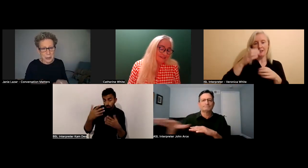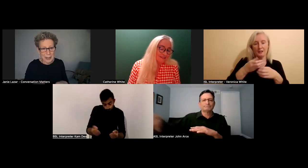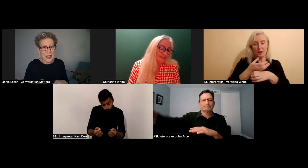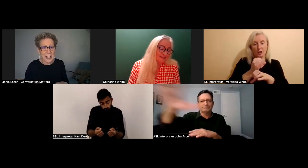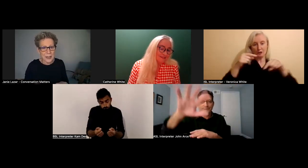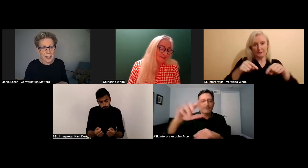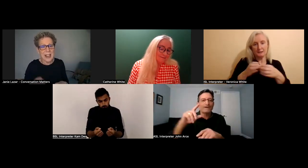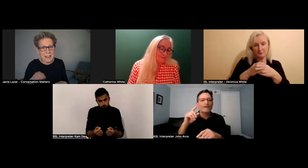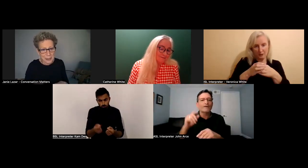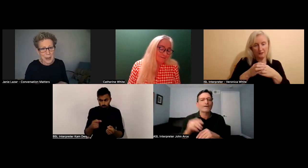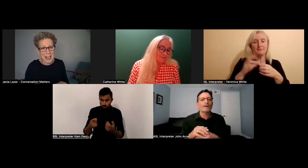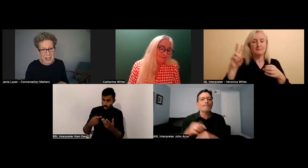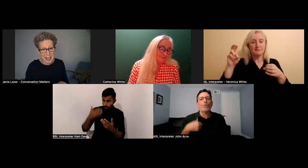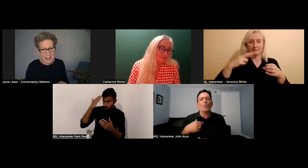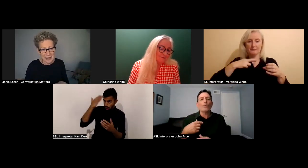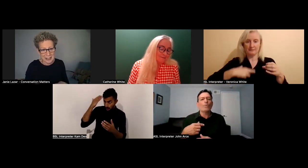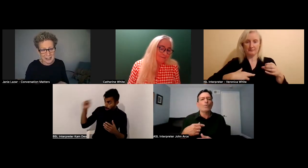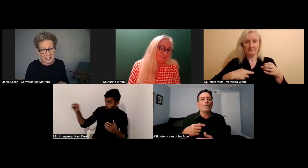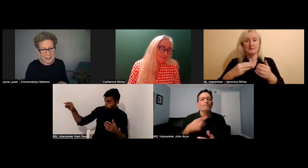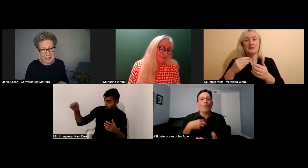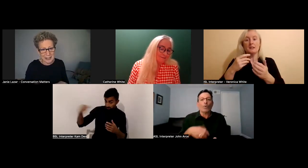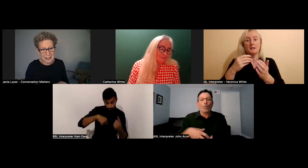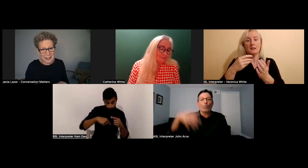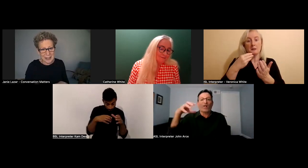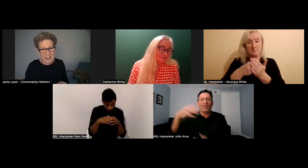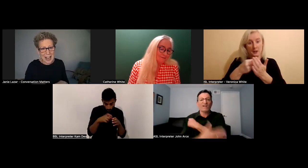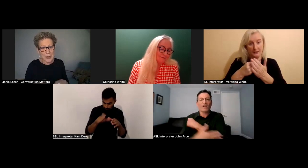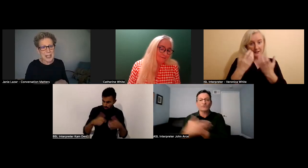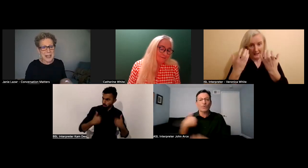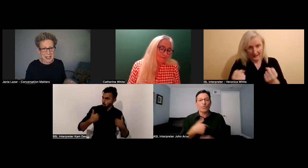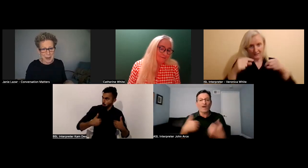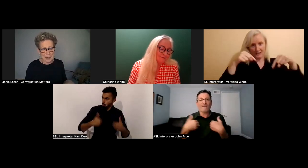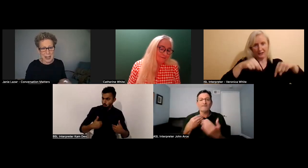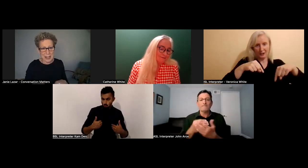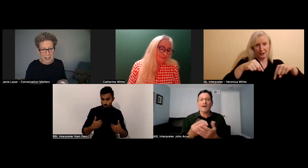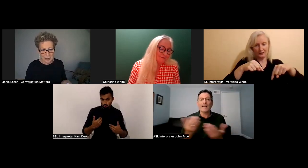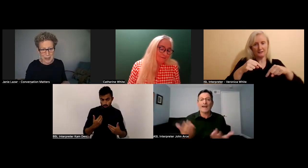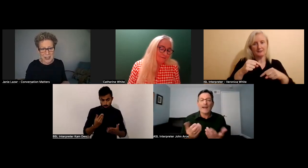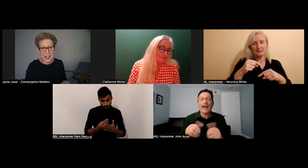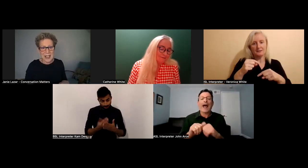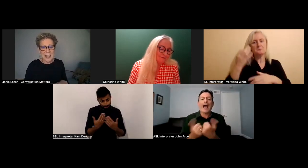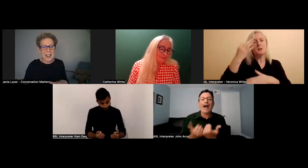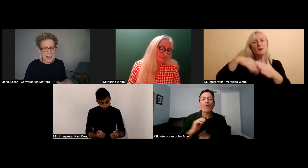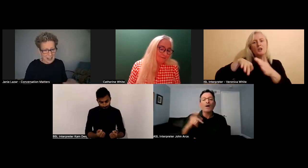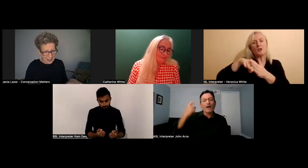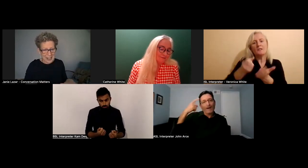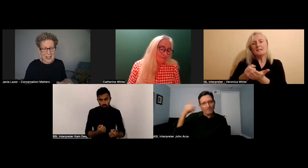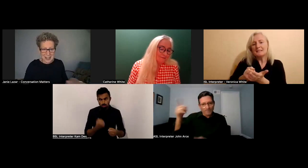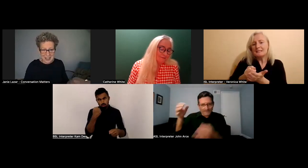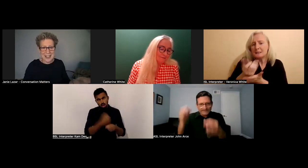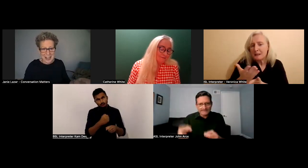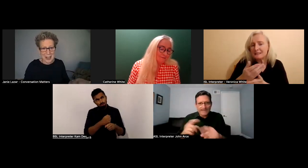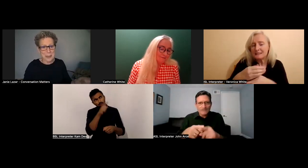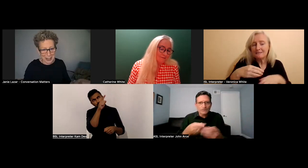we're a wealthy country. There is money here. How it's being spent by our government